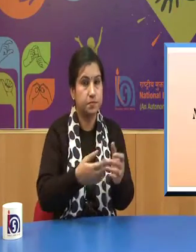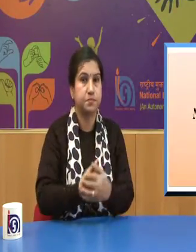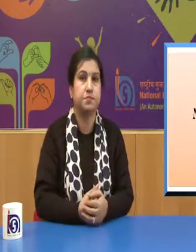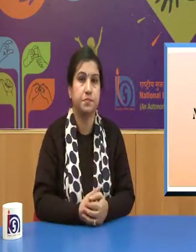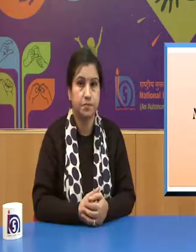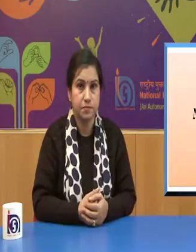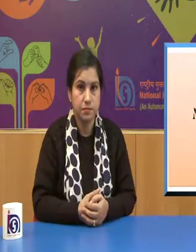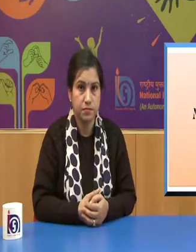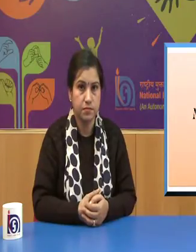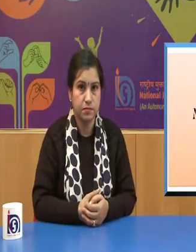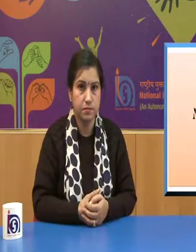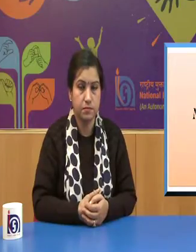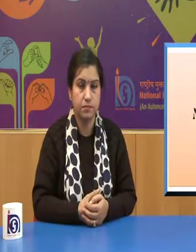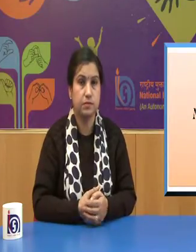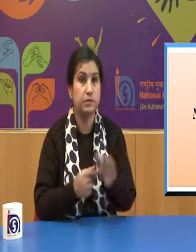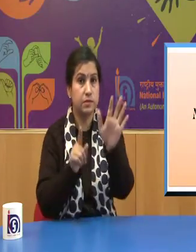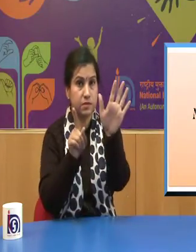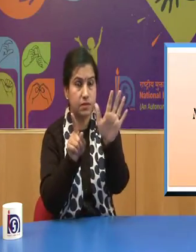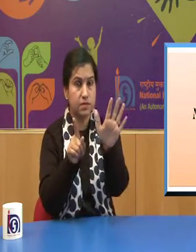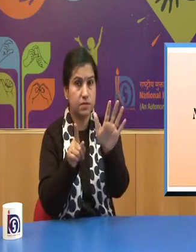Now, the sixth revolt which we are going to discuss